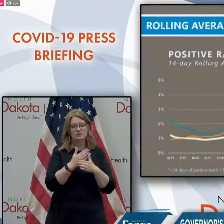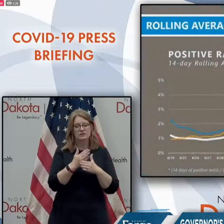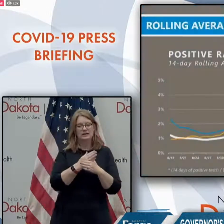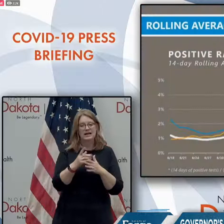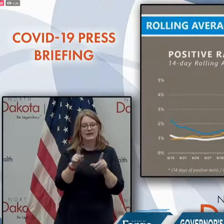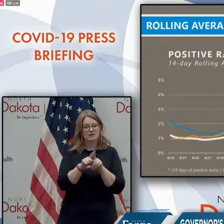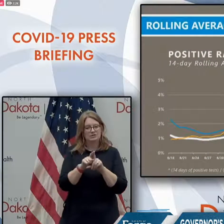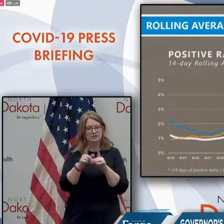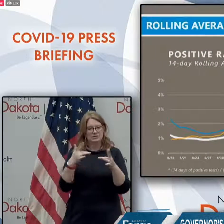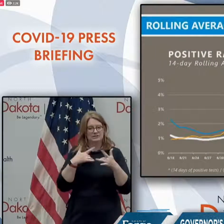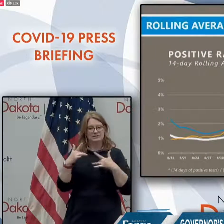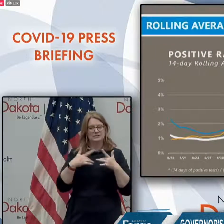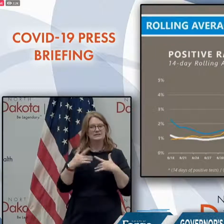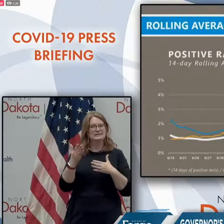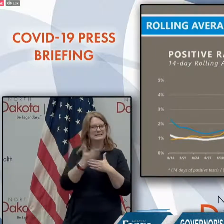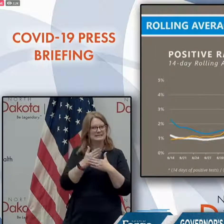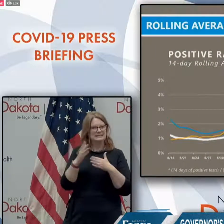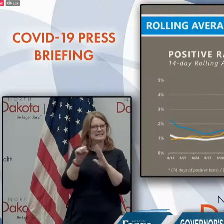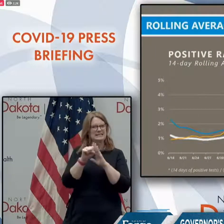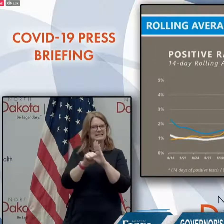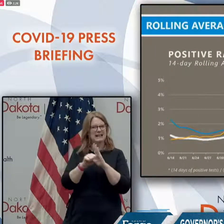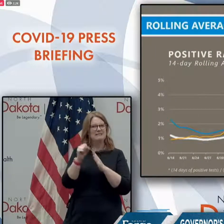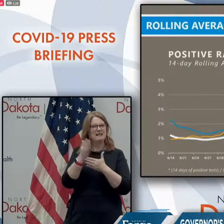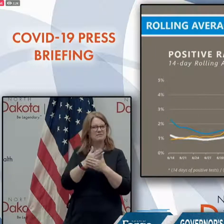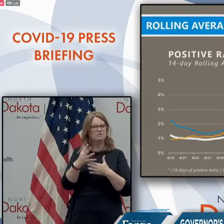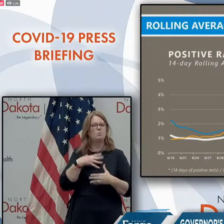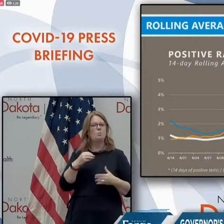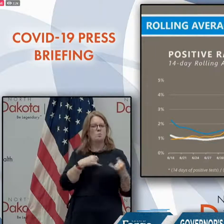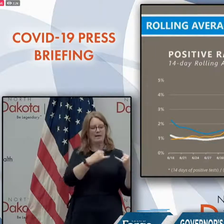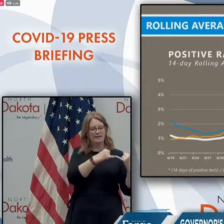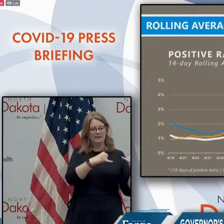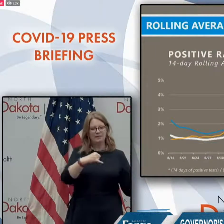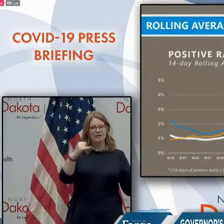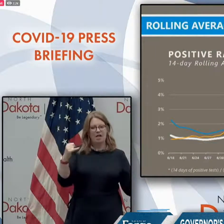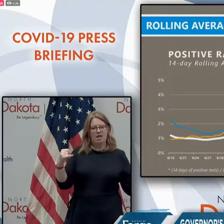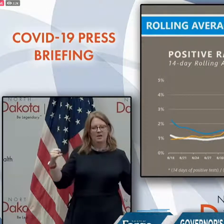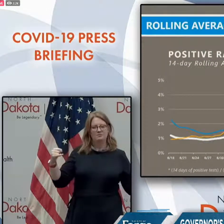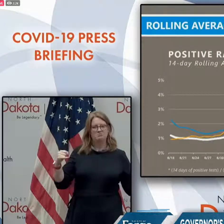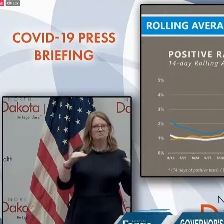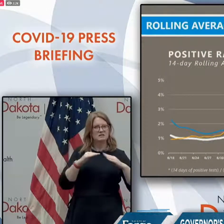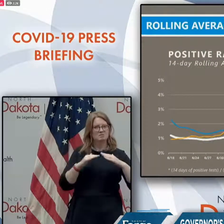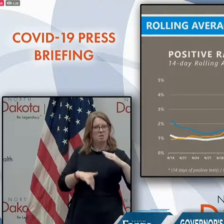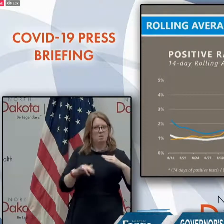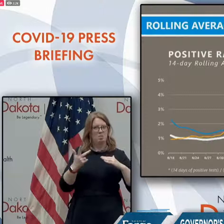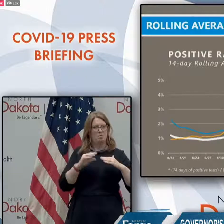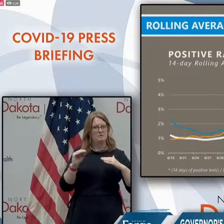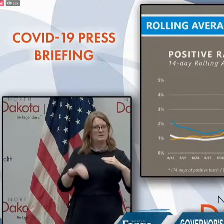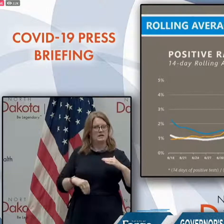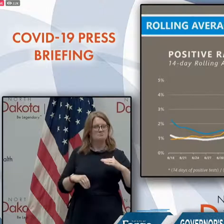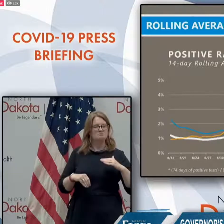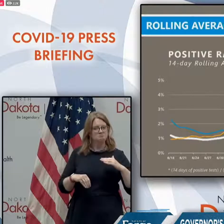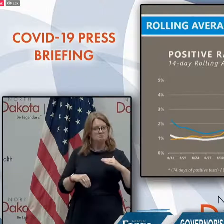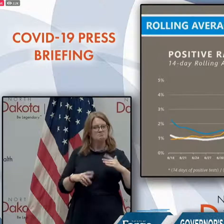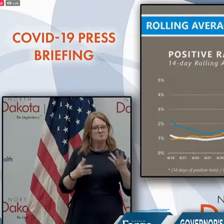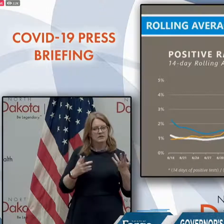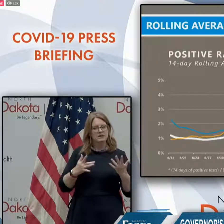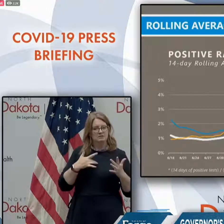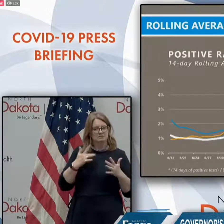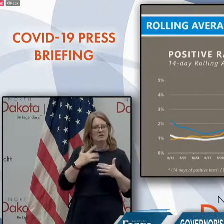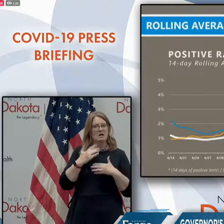concern, well, again, the statewide average there in white is below 3%. That's a good place to